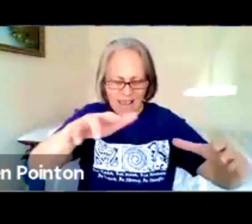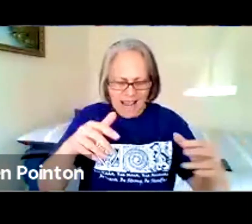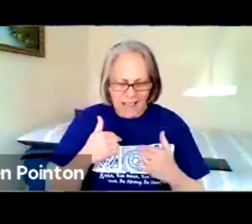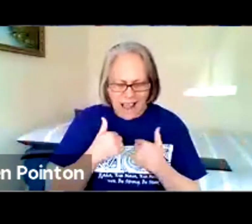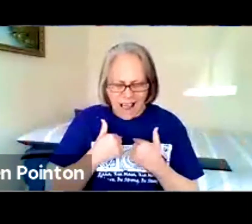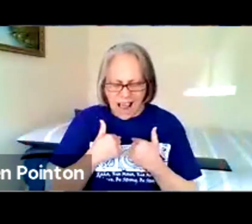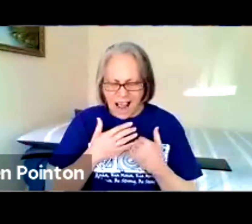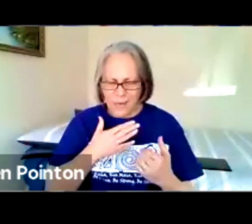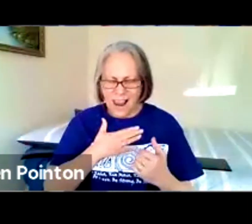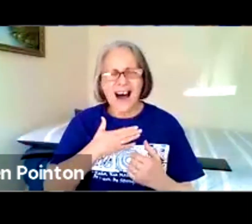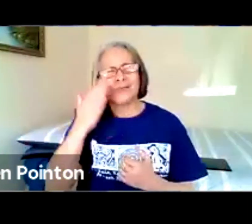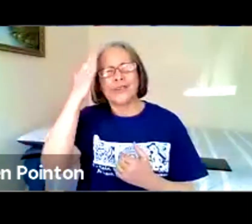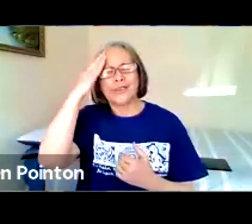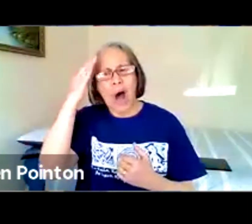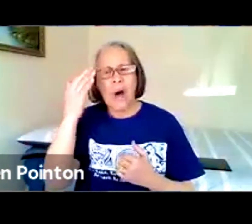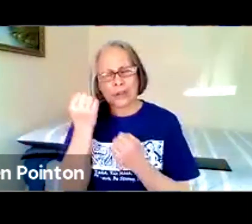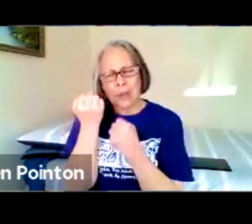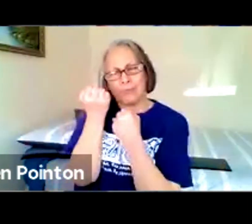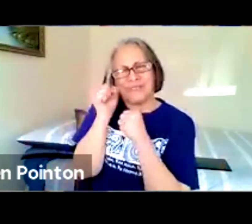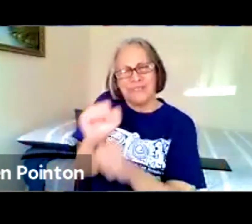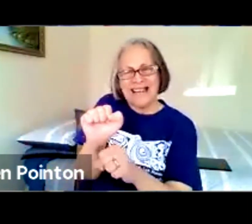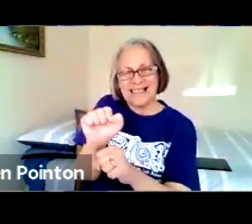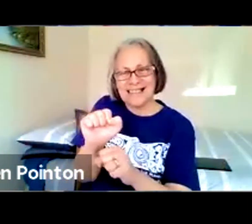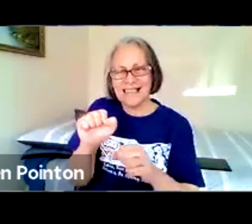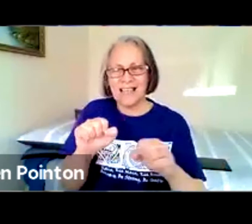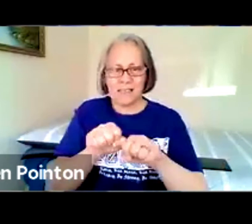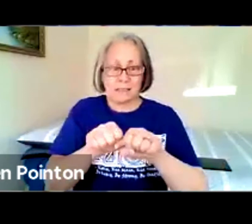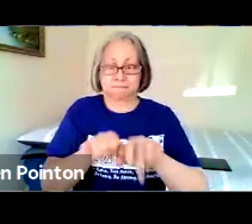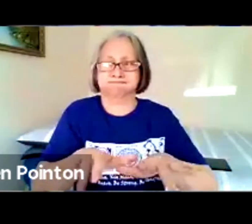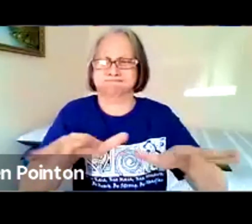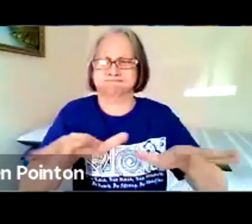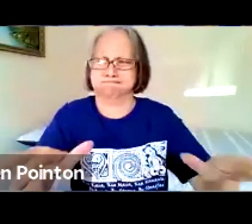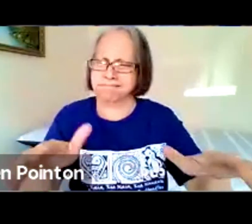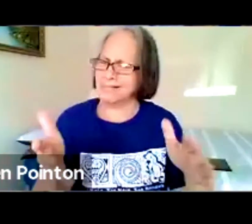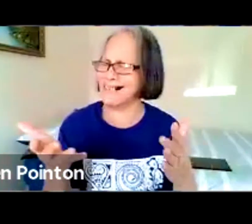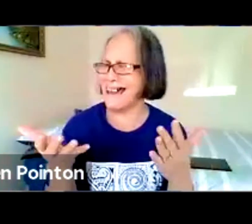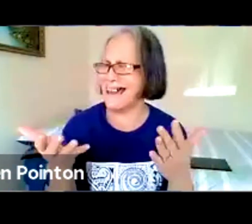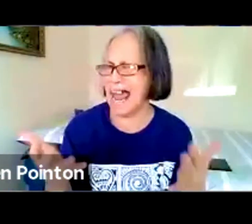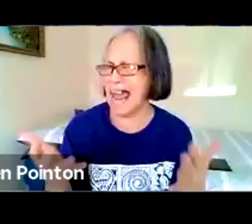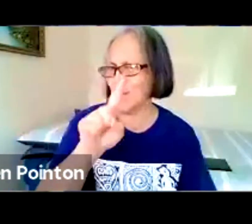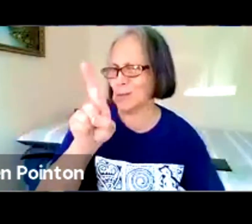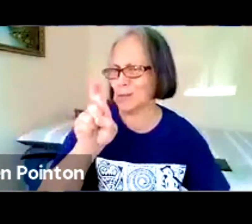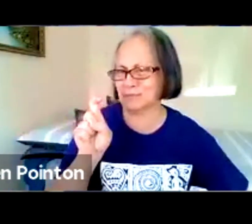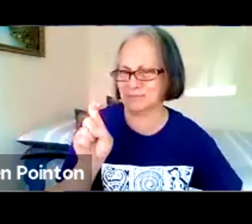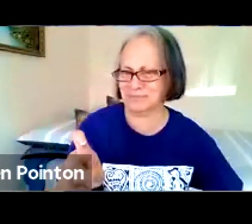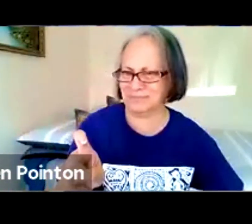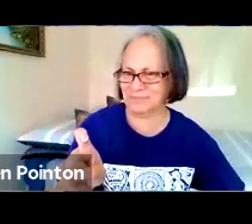Herd immunity. Yeah, herd immunity. So I'm just wanting to know, how can we protect that from